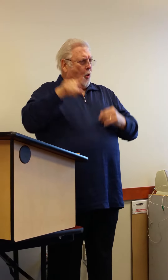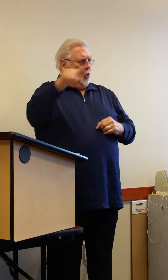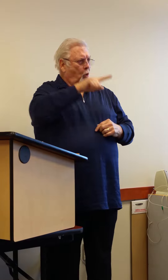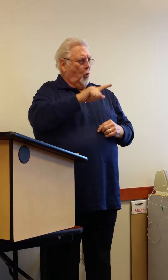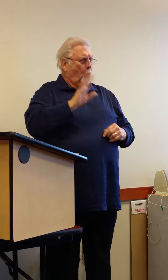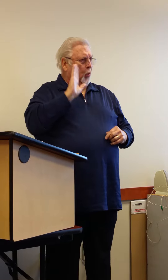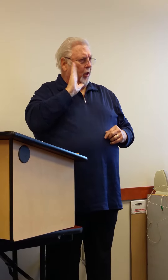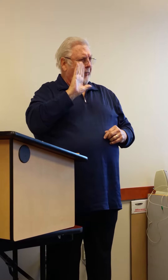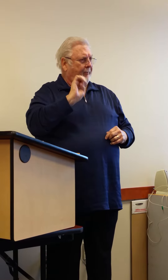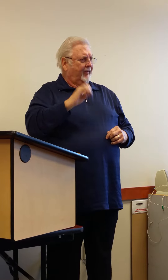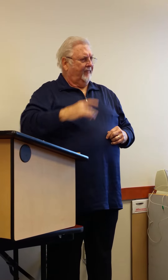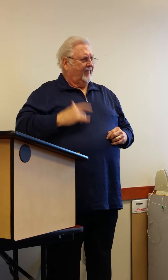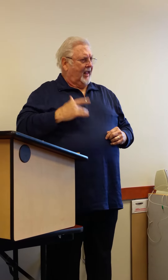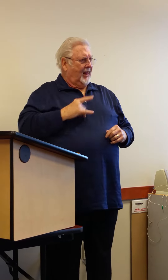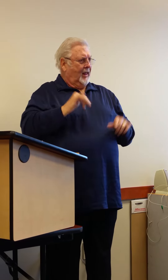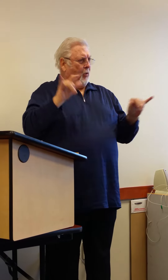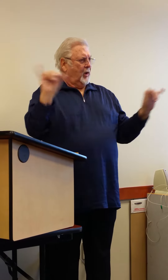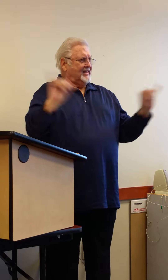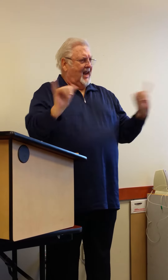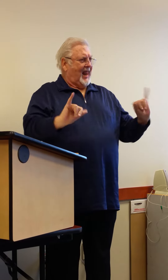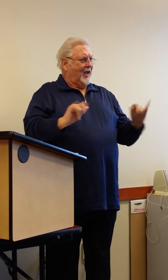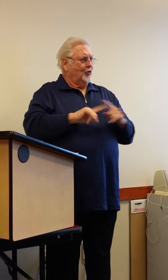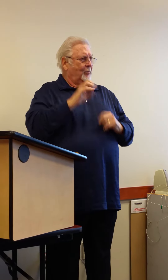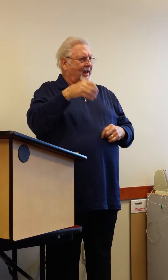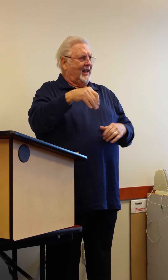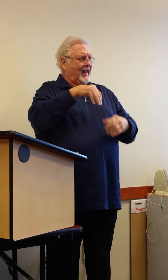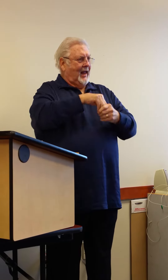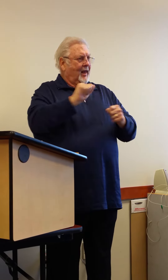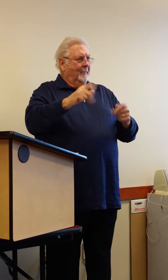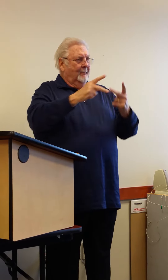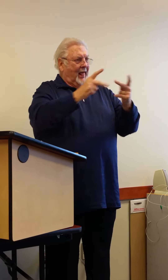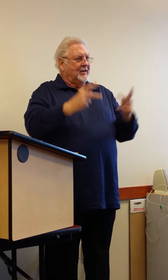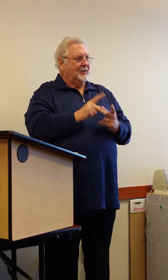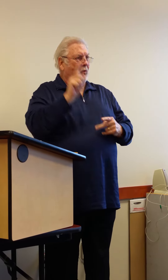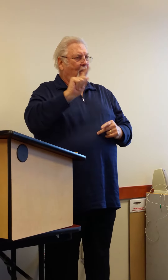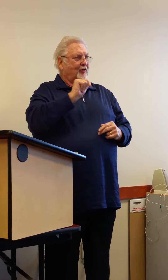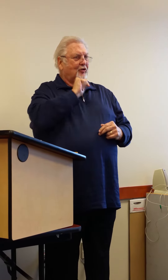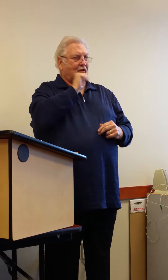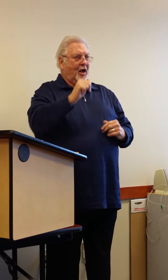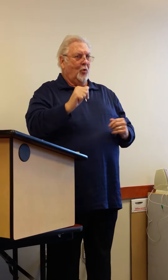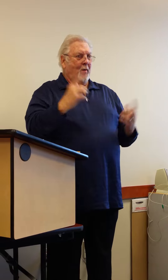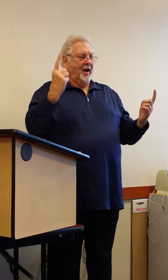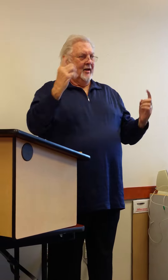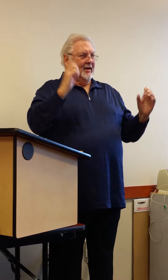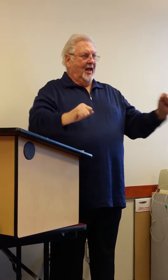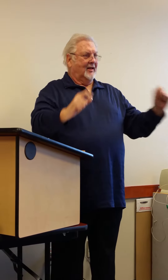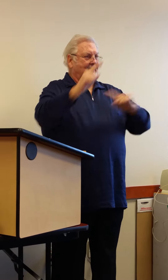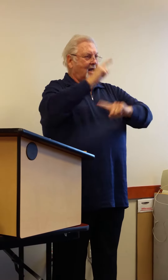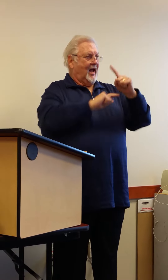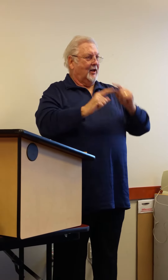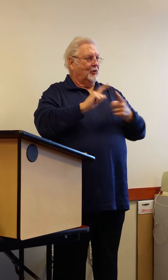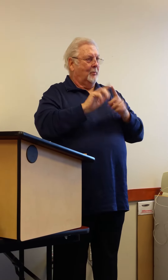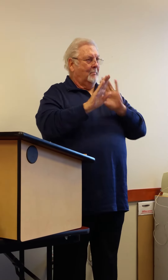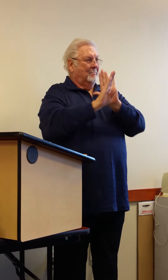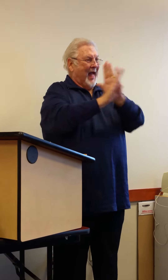think about, what would it feel like? What would it be to be in a place where no one can